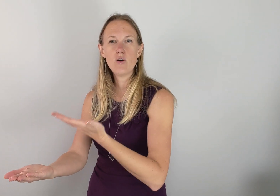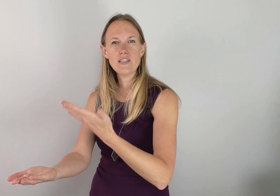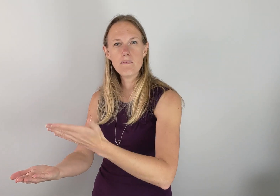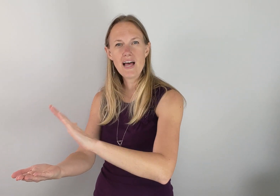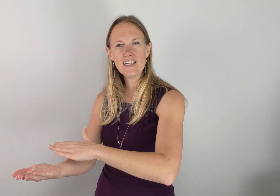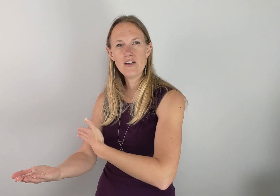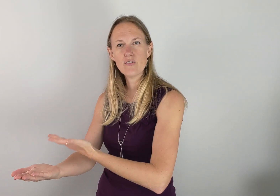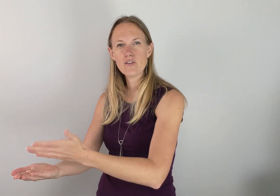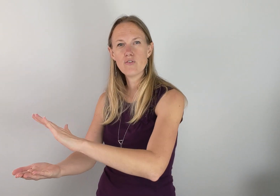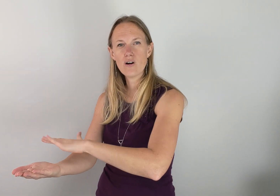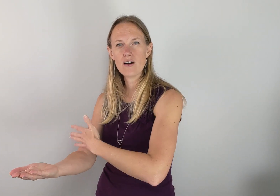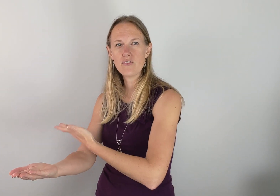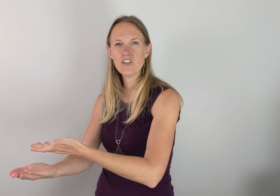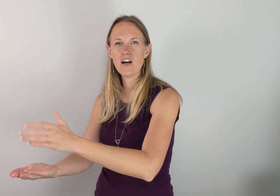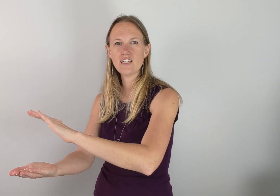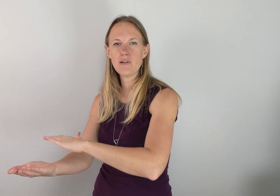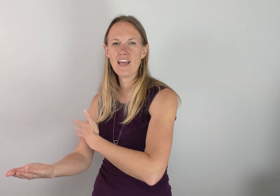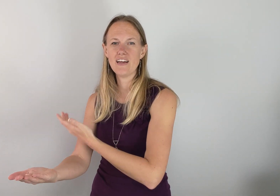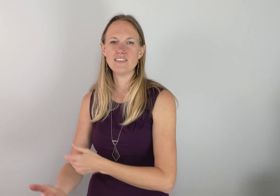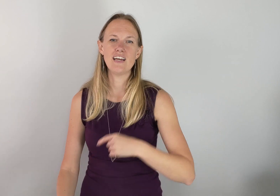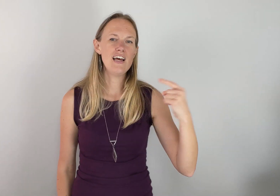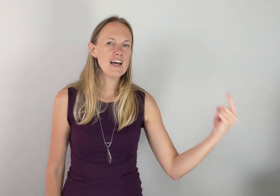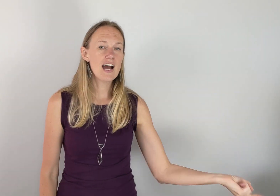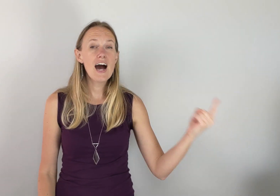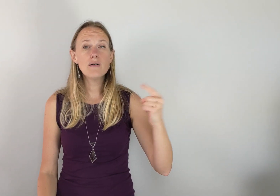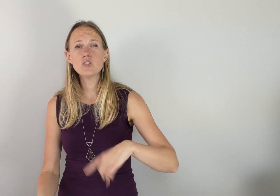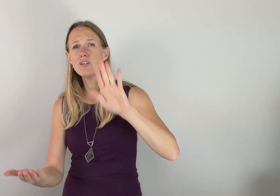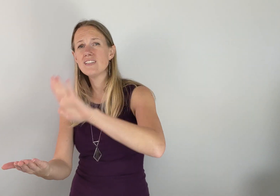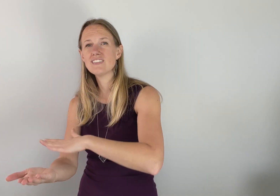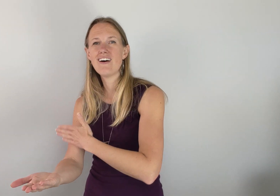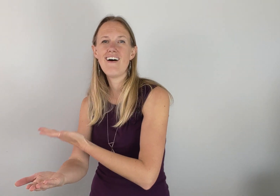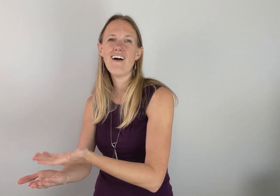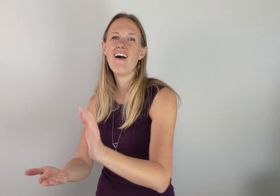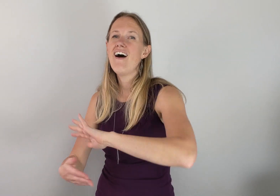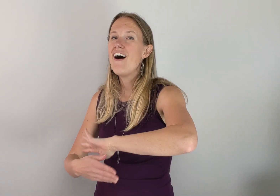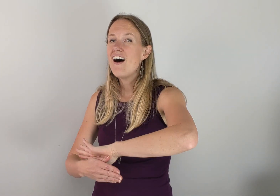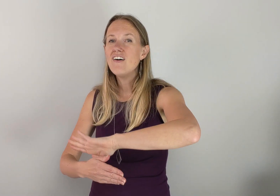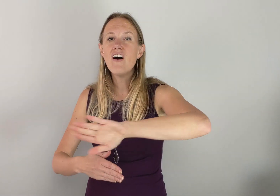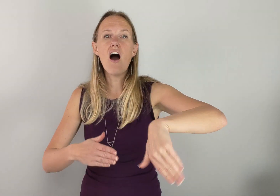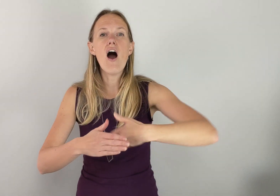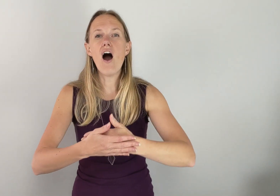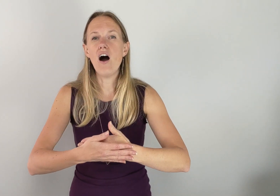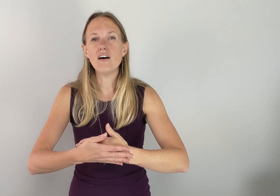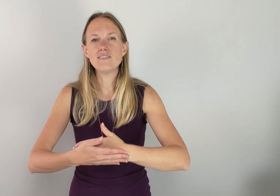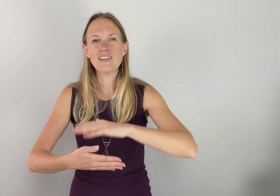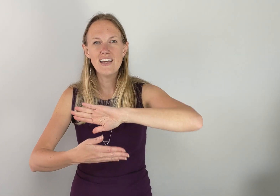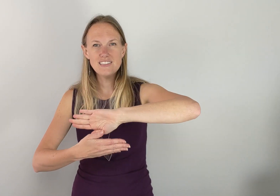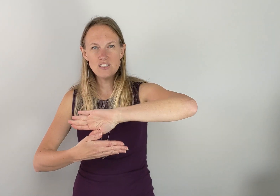holding the melody over your forearm of your non-dominant hand. Come join the song of all, okay? So you